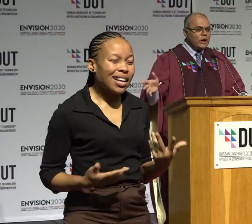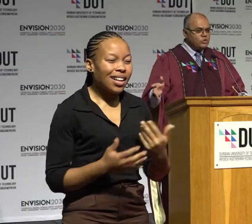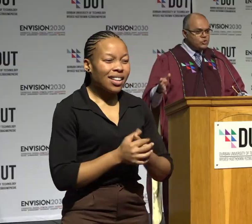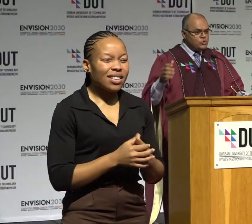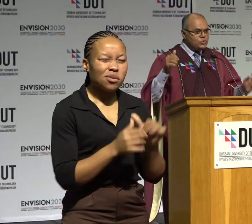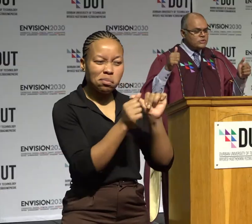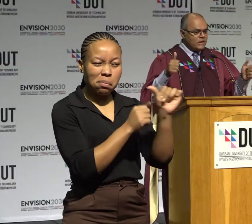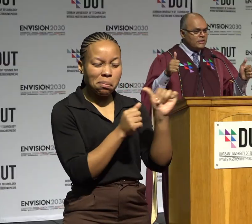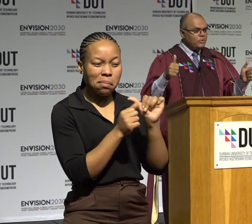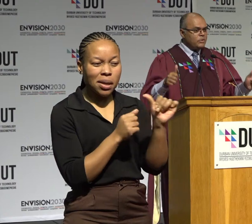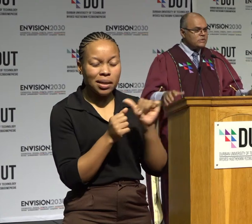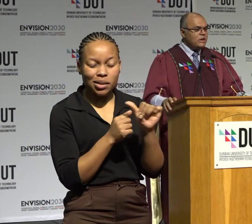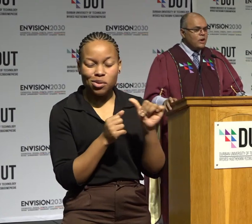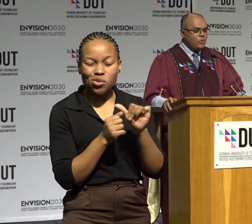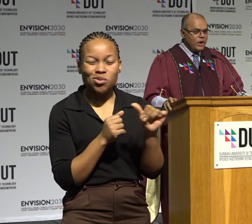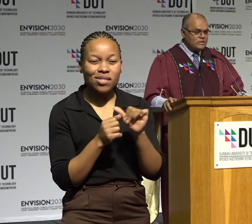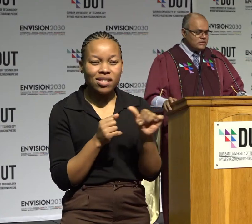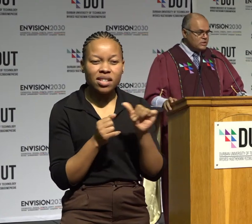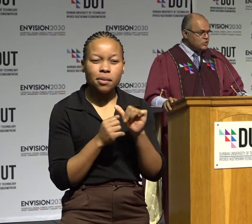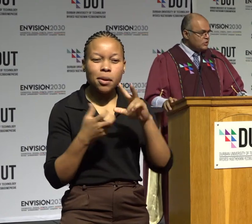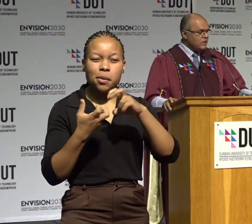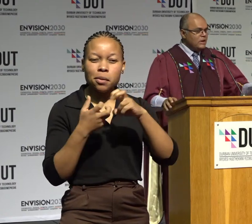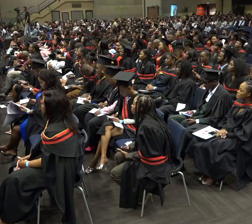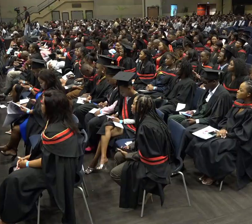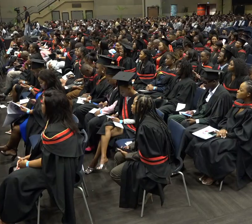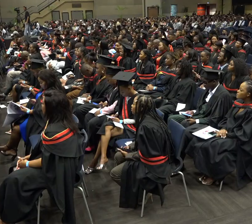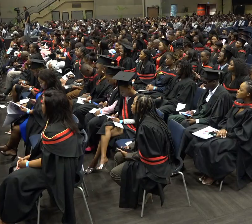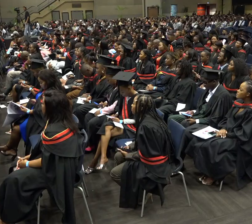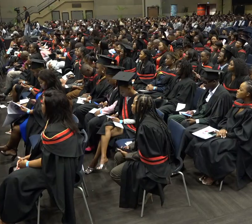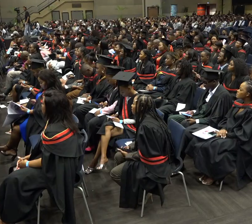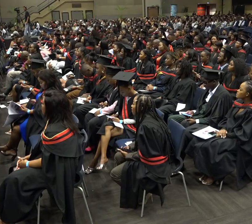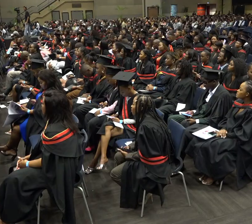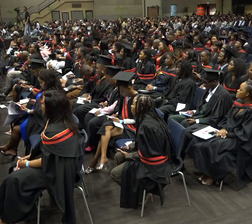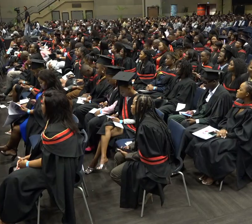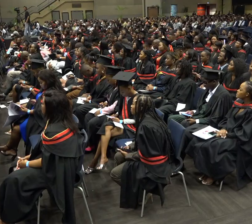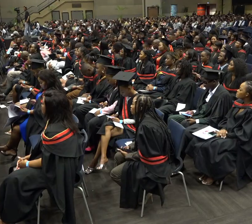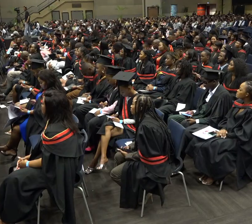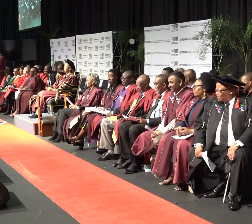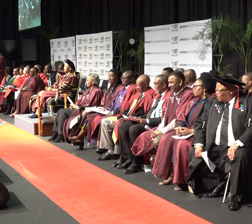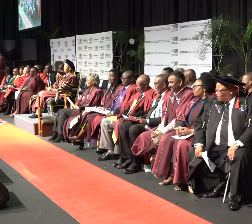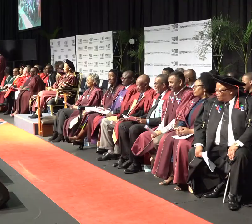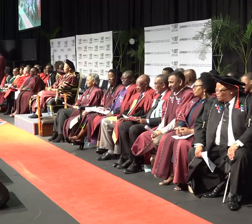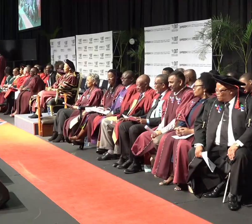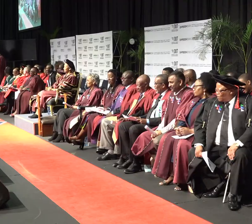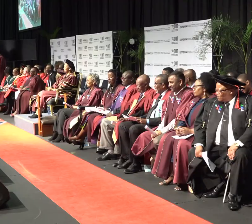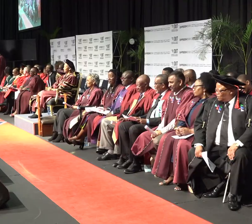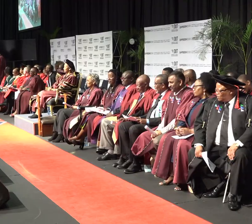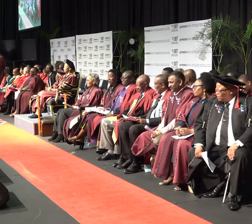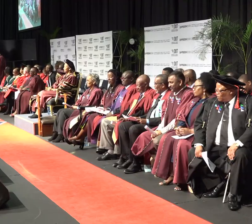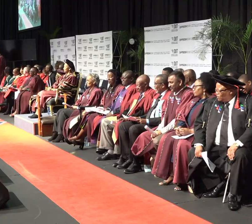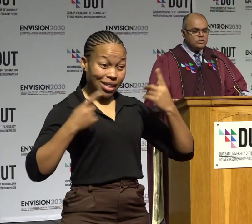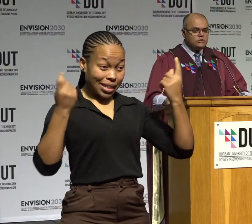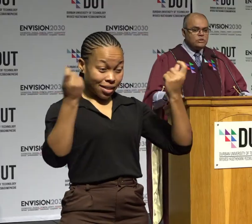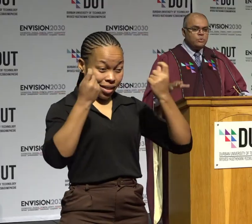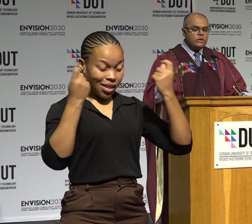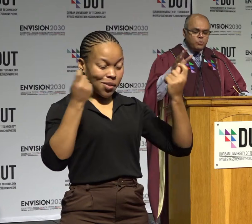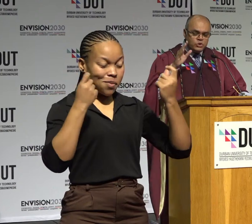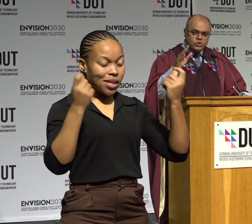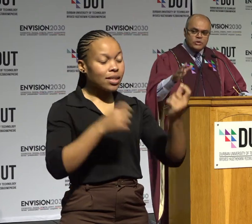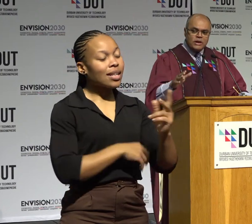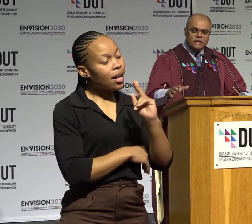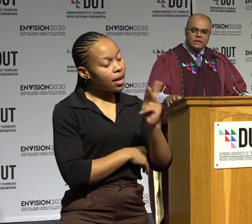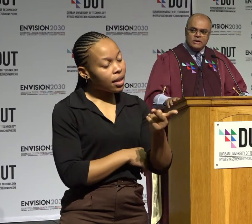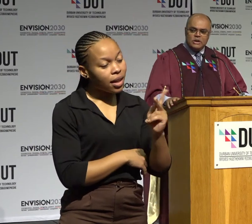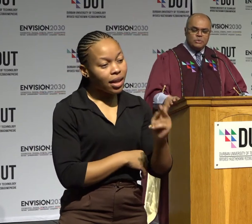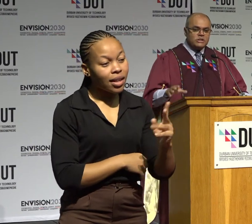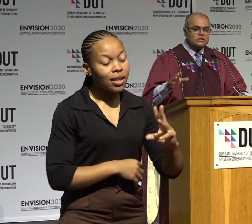people without shoes. I think that was a wise decision. Enjoy the celebrations. Once again, from all of us at DUT, we wish